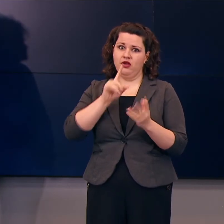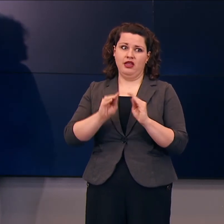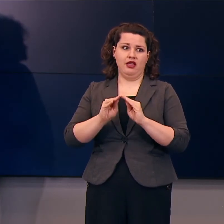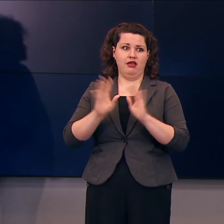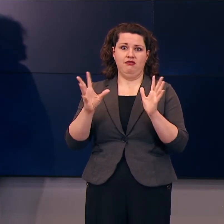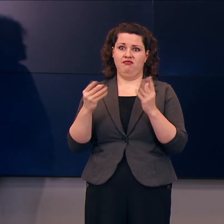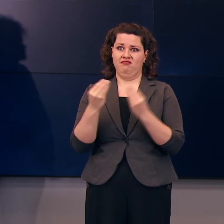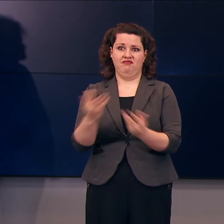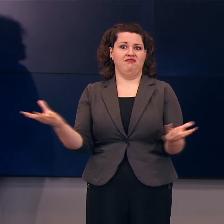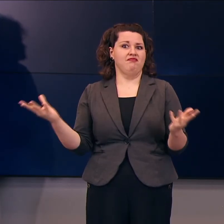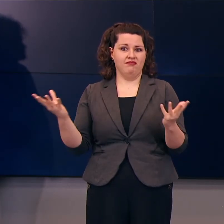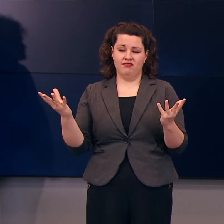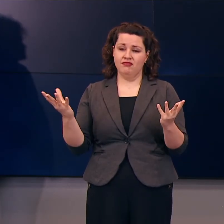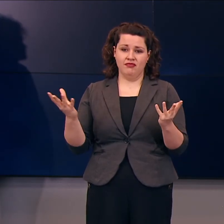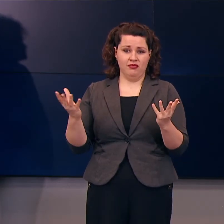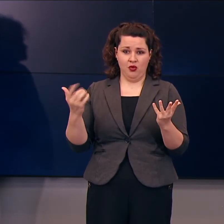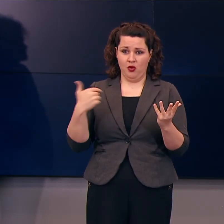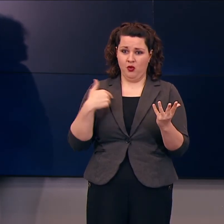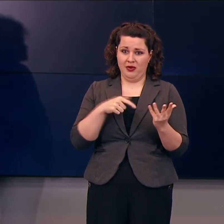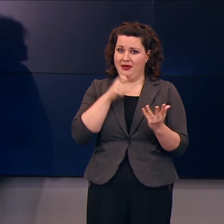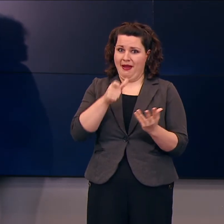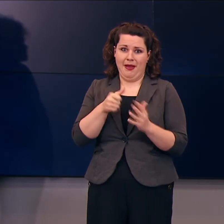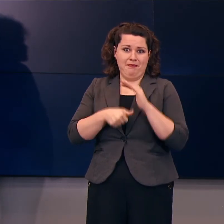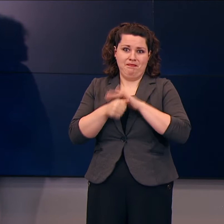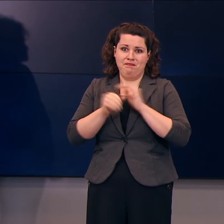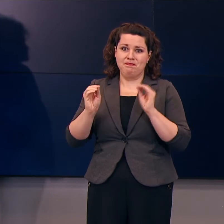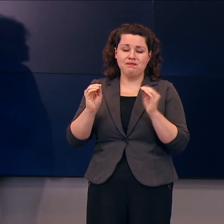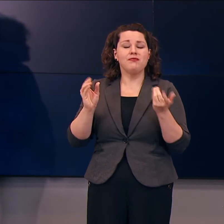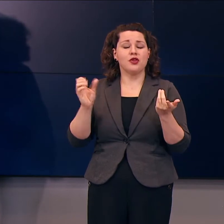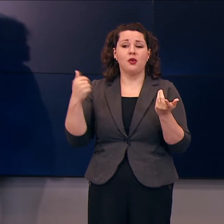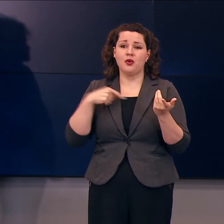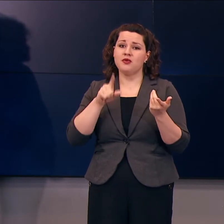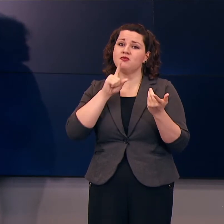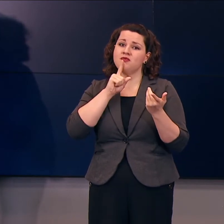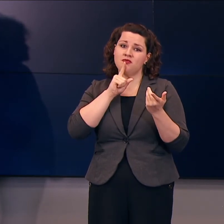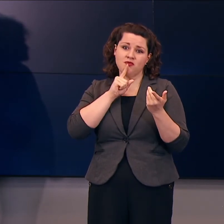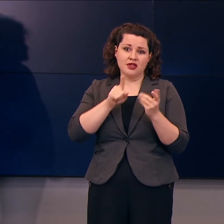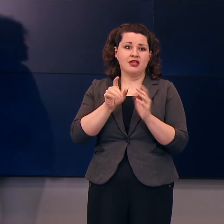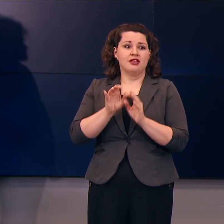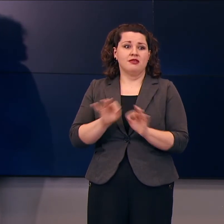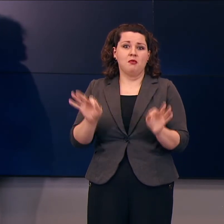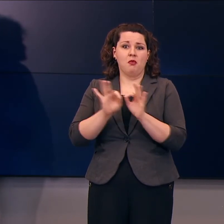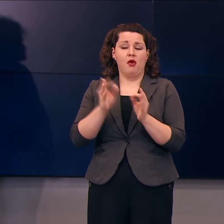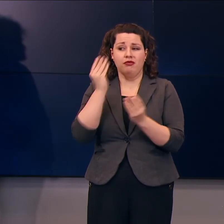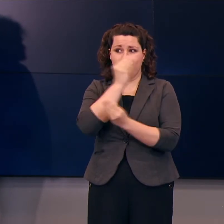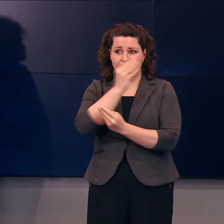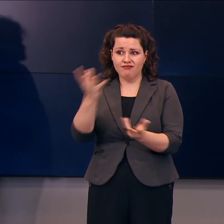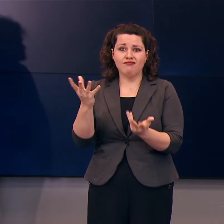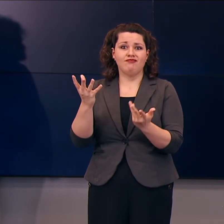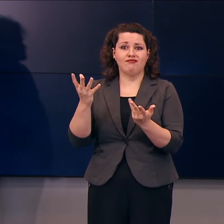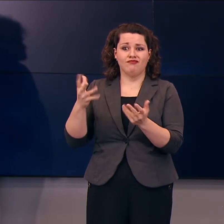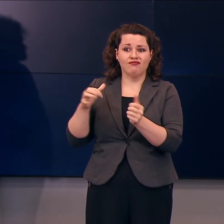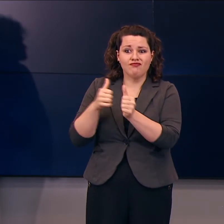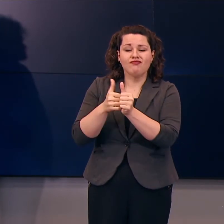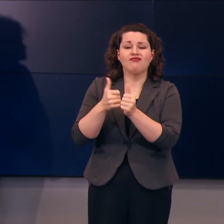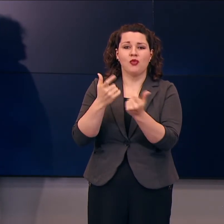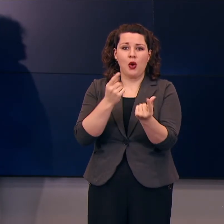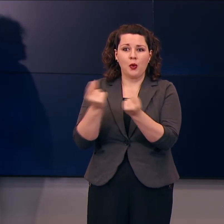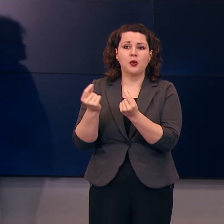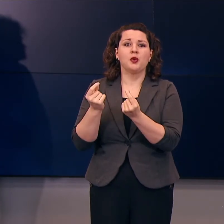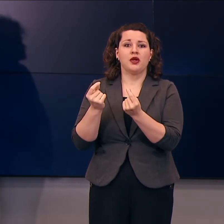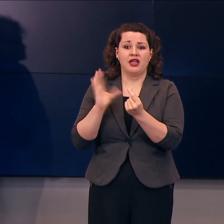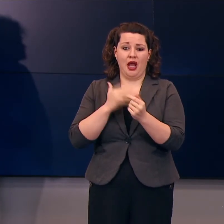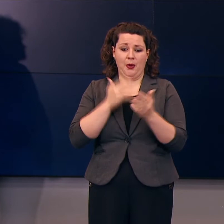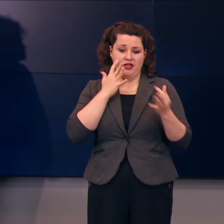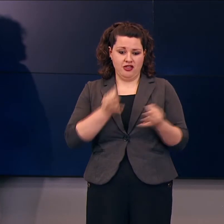transparent throughout this entire process, and we know that it's important to keep Iowans informed and up to date on what we're doing and what we're basing